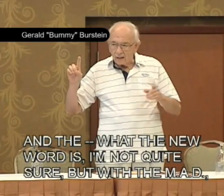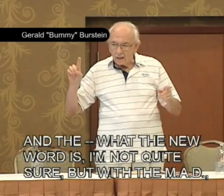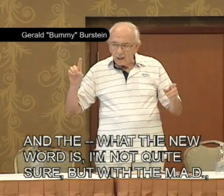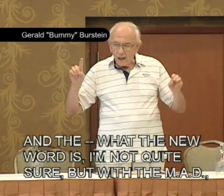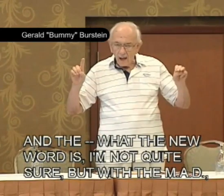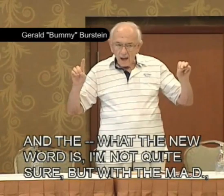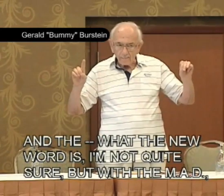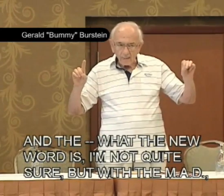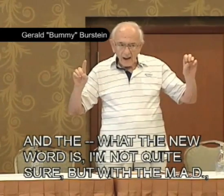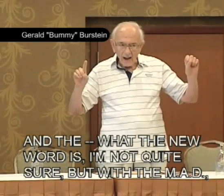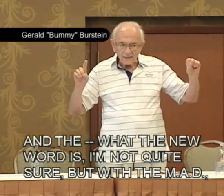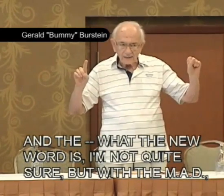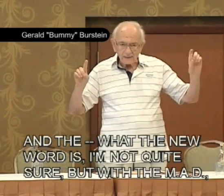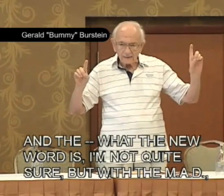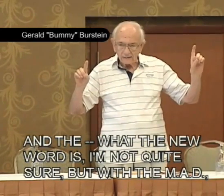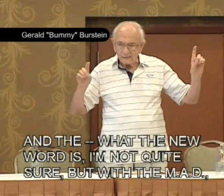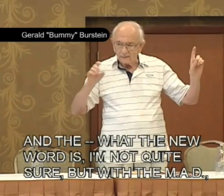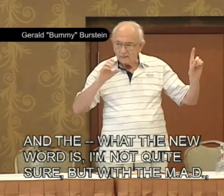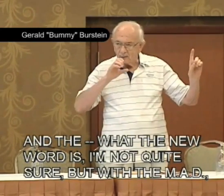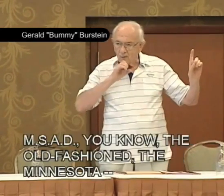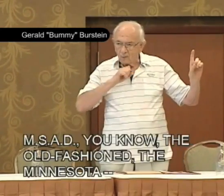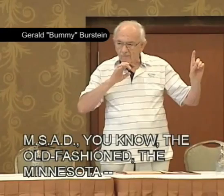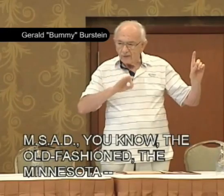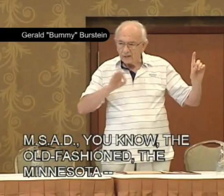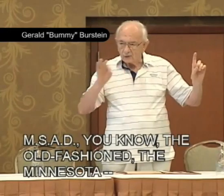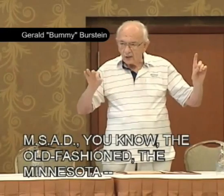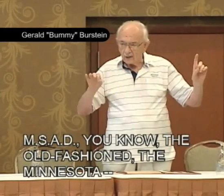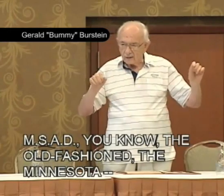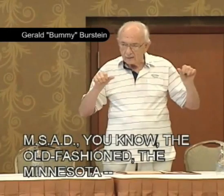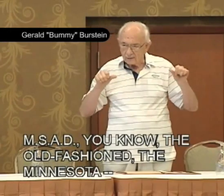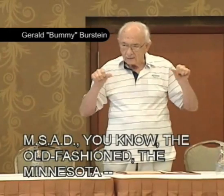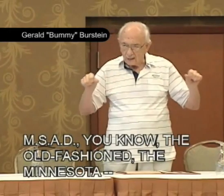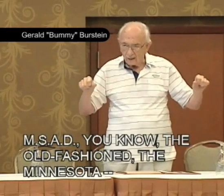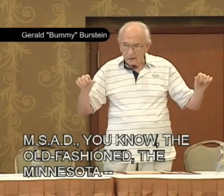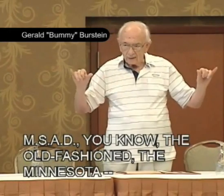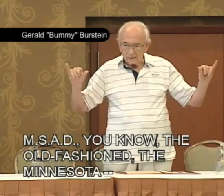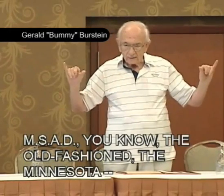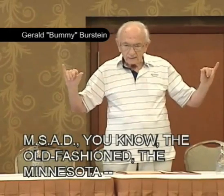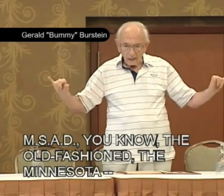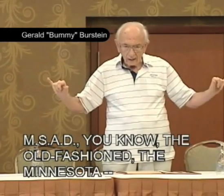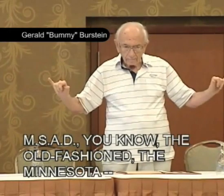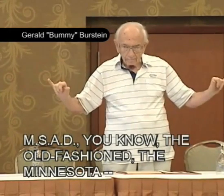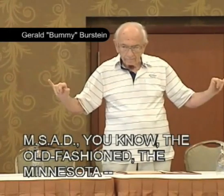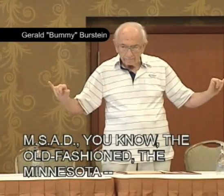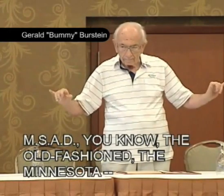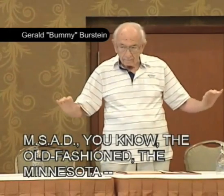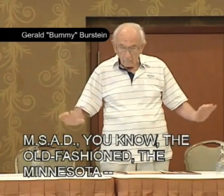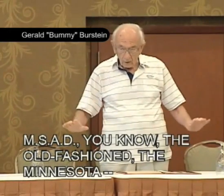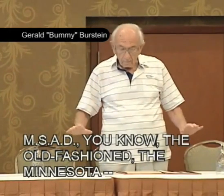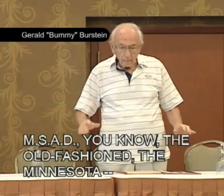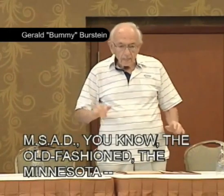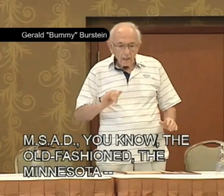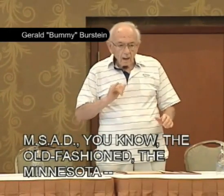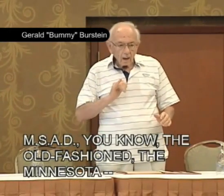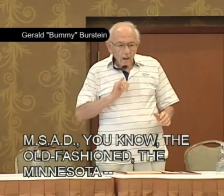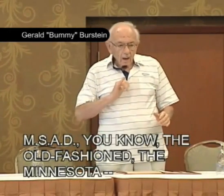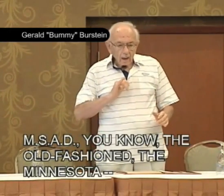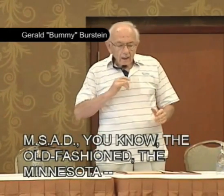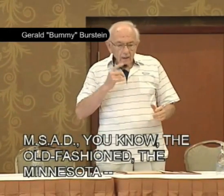-A-D M-A M-S-A-D you know the old fashioned the Minnesota School for the Deaf